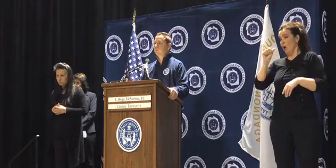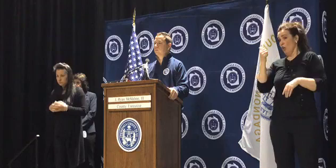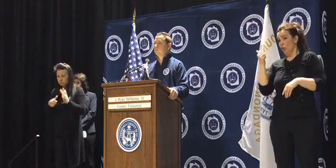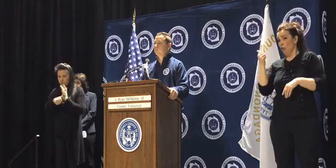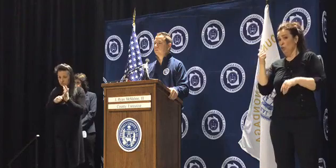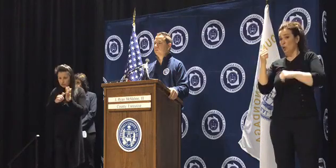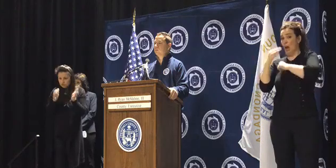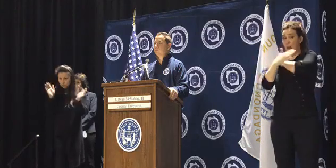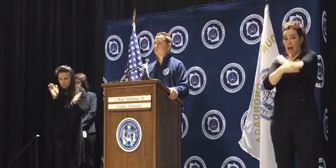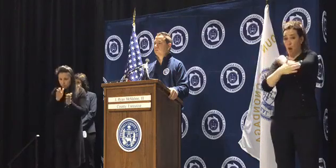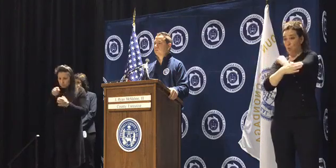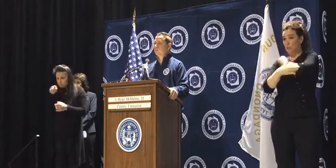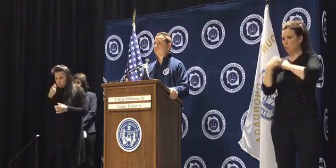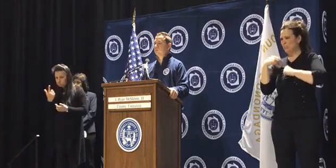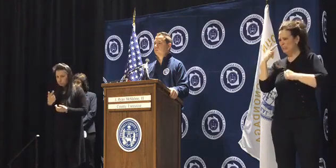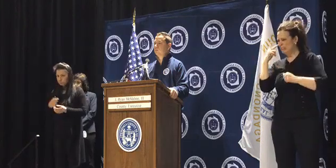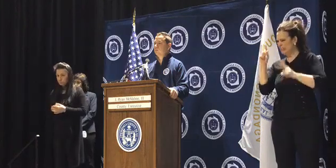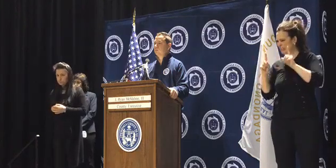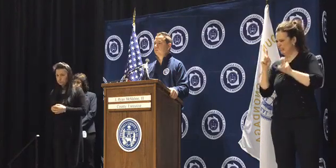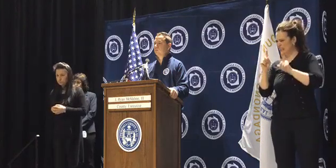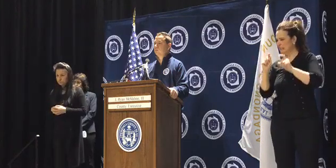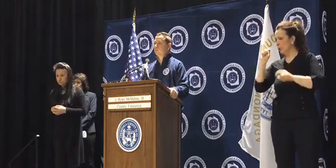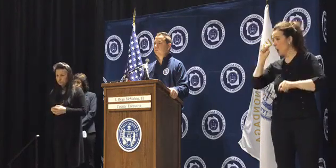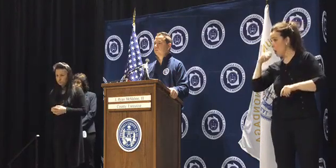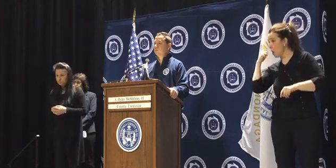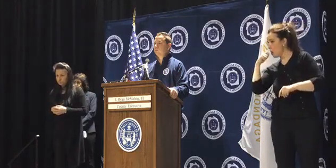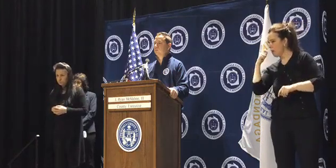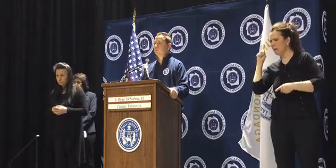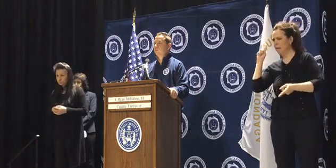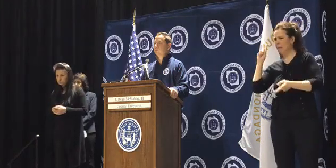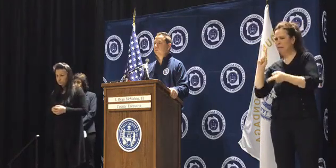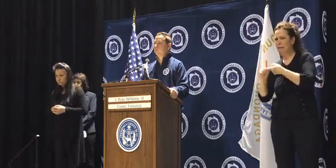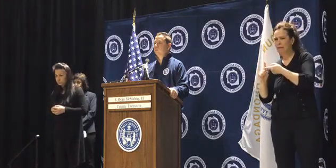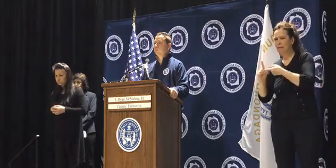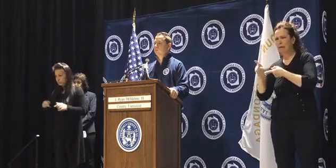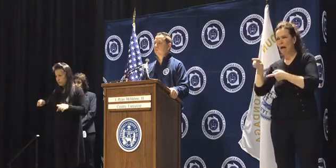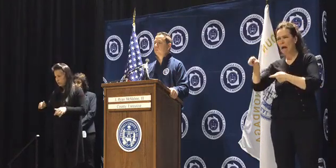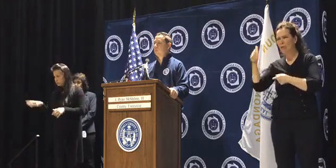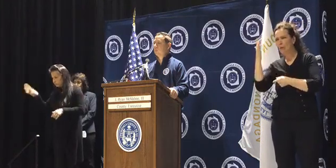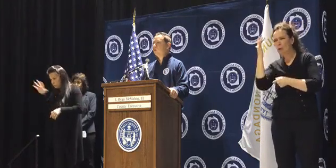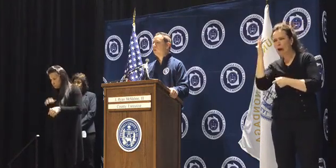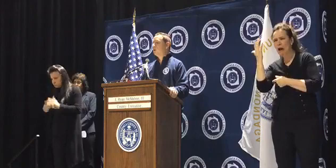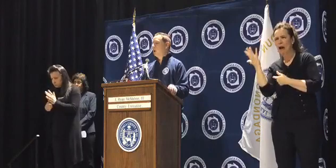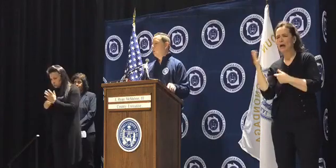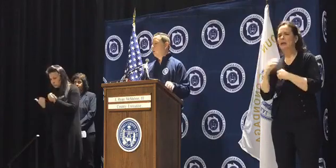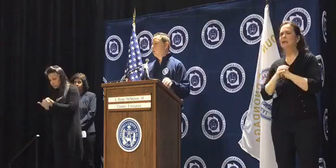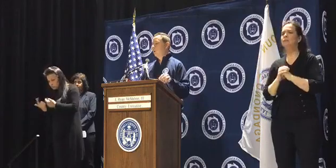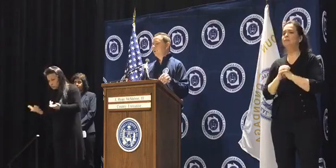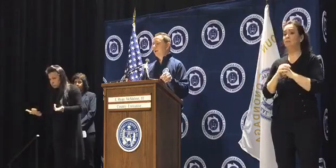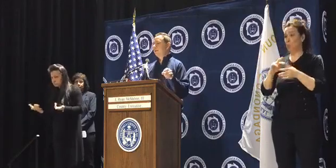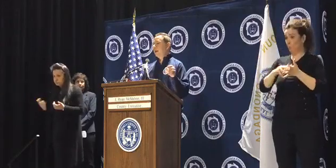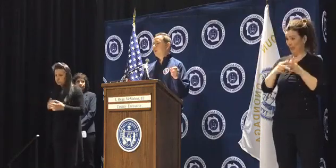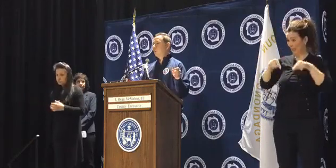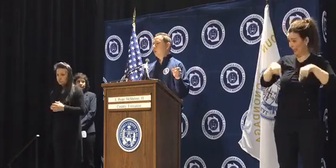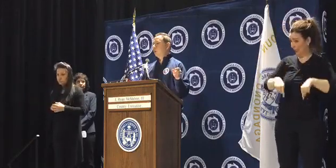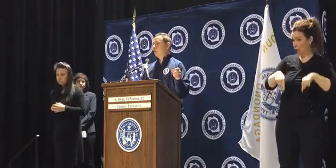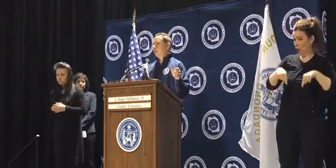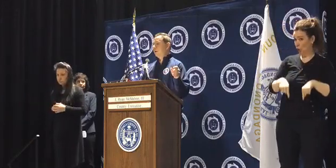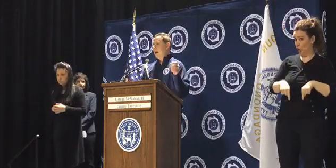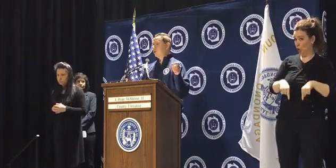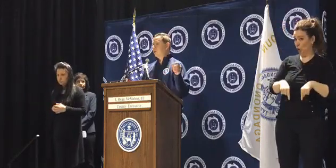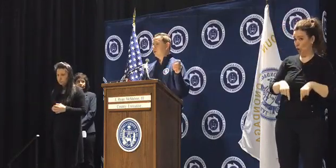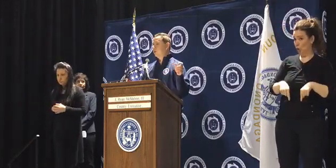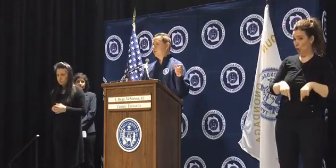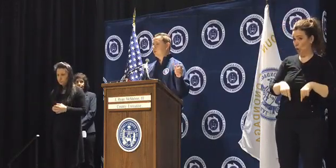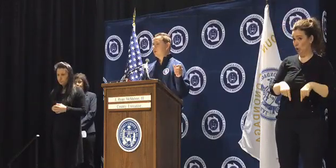or medical professionals. Are you saying we're still testing anyone who is symptomatic here in Onondaga? Yeah, we're testing anyone that